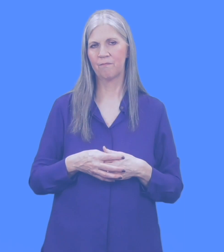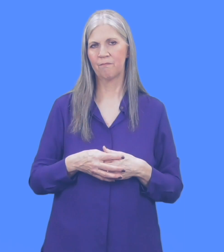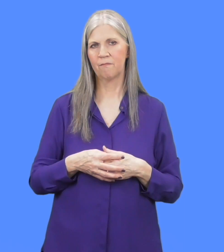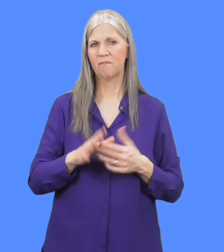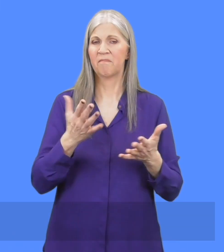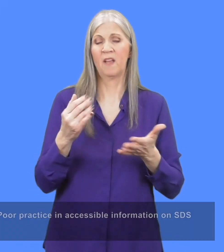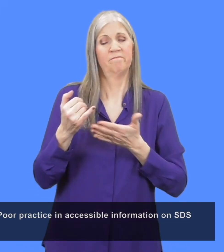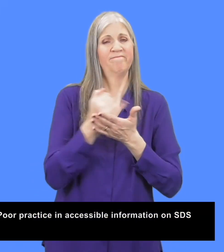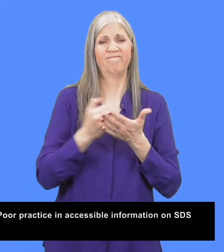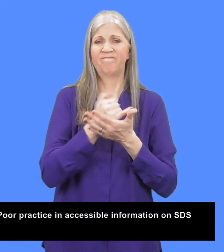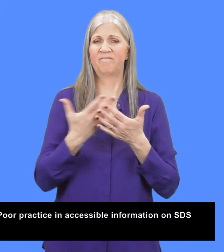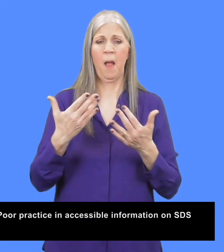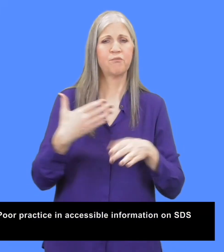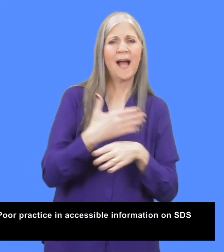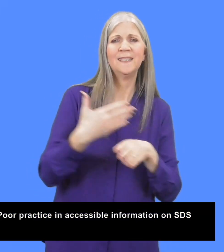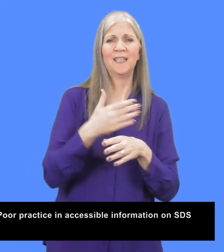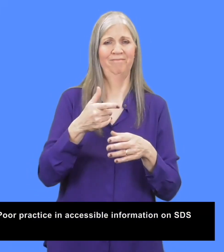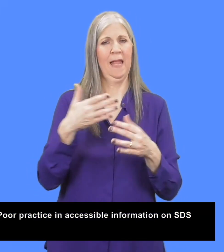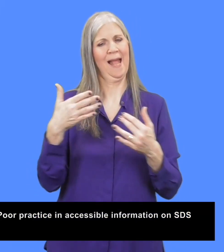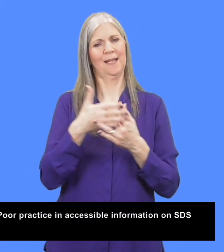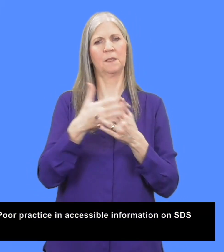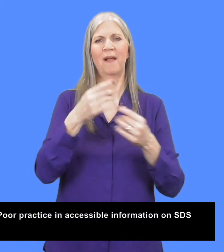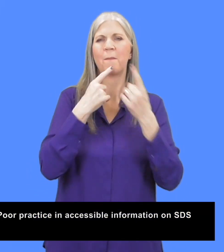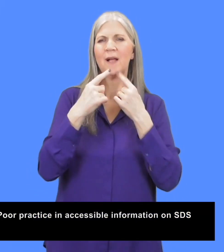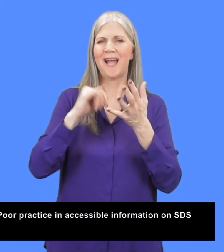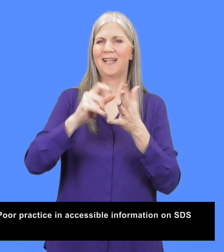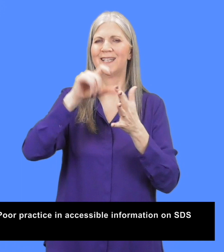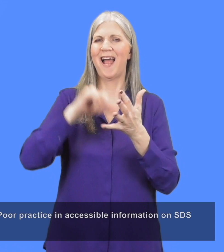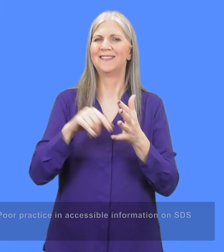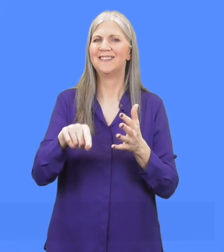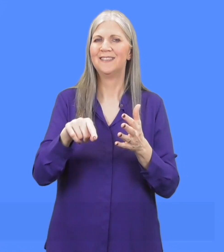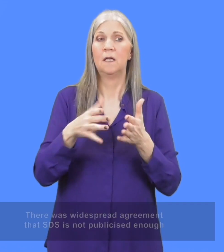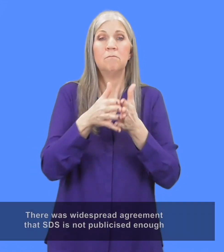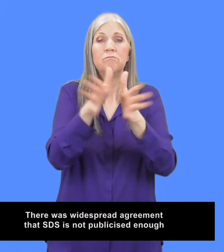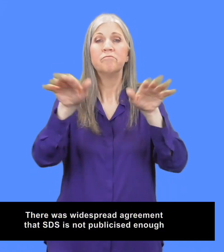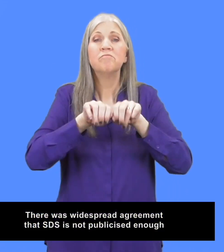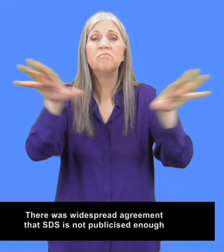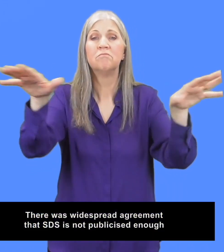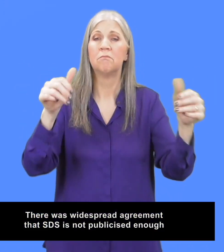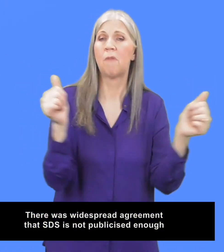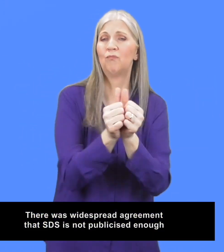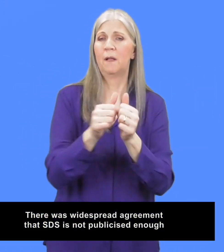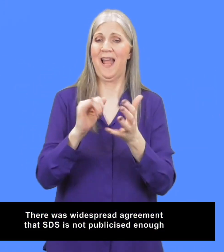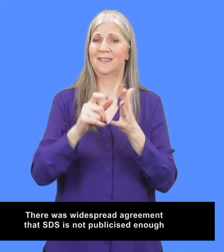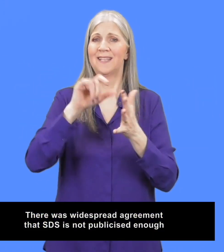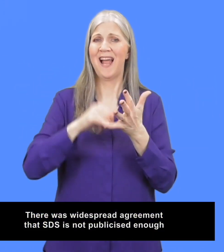Poor practice in accessible information on SDS. There was widespread agreement that SDS is